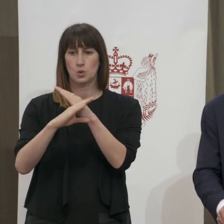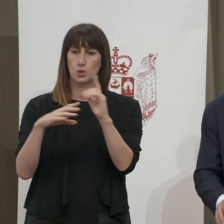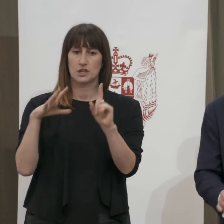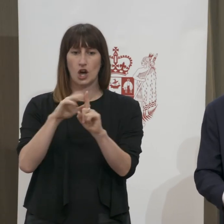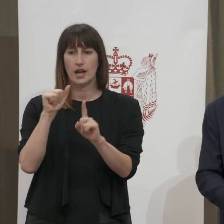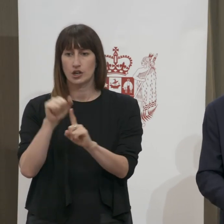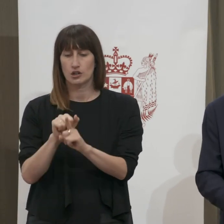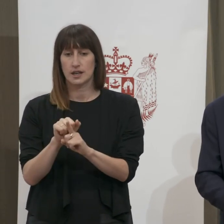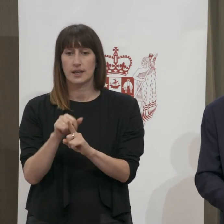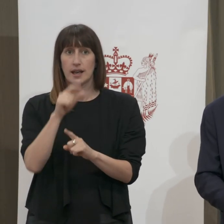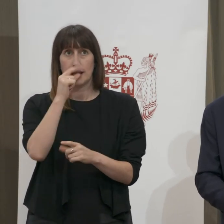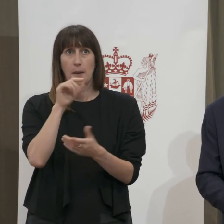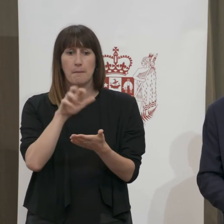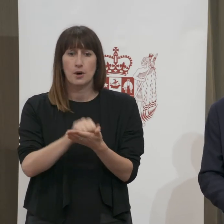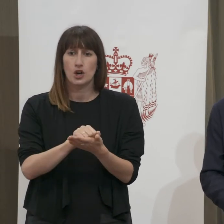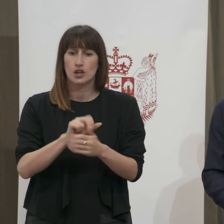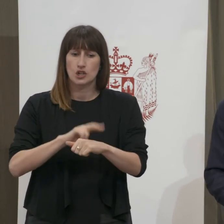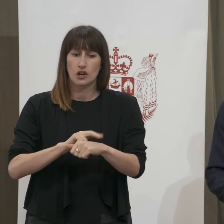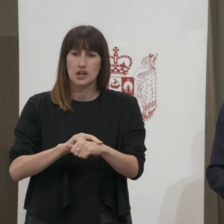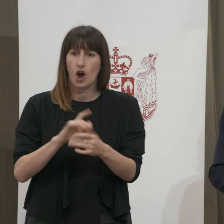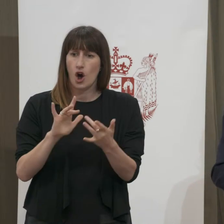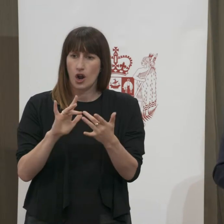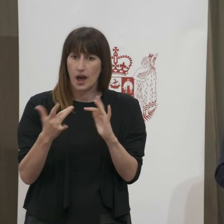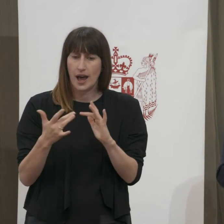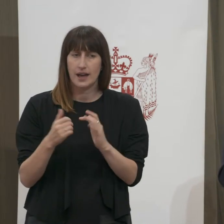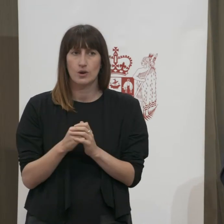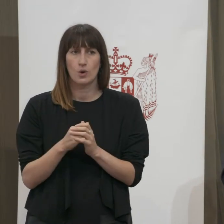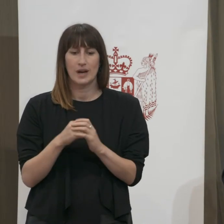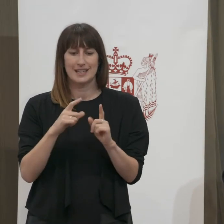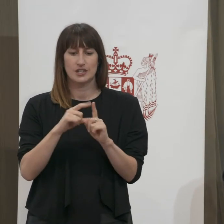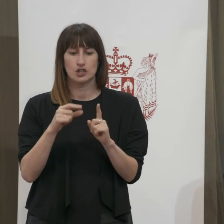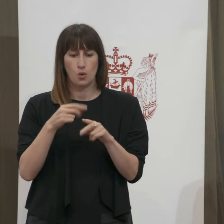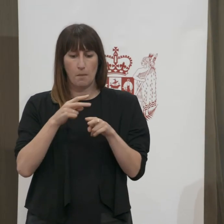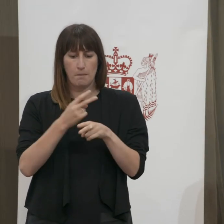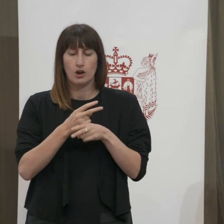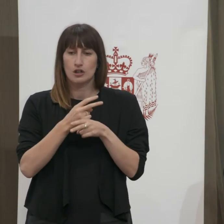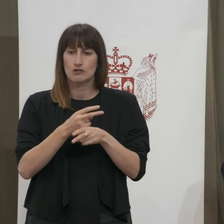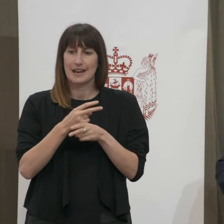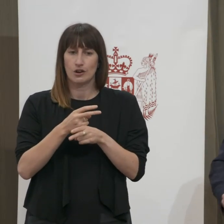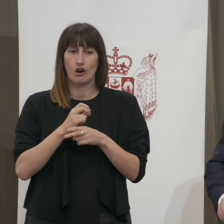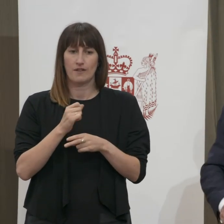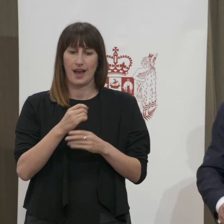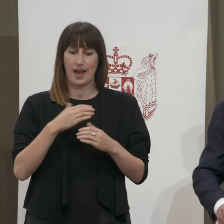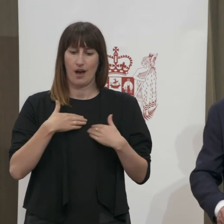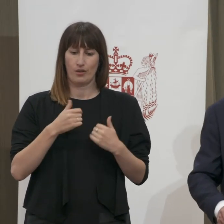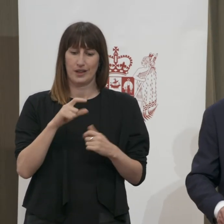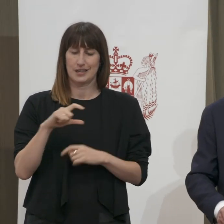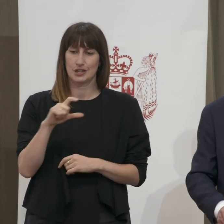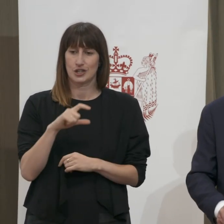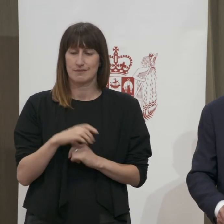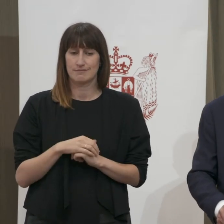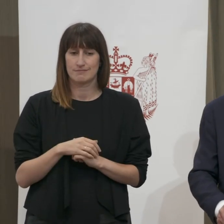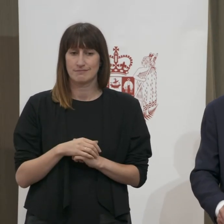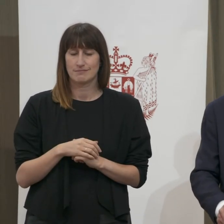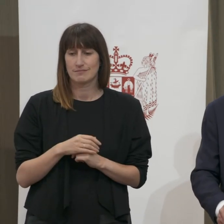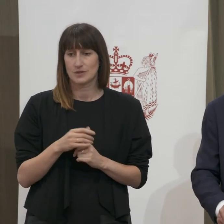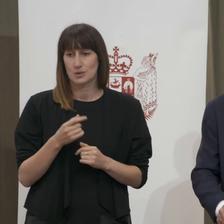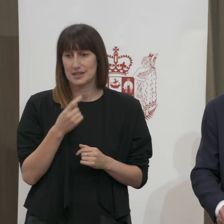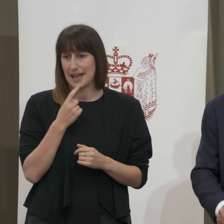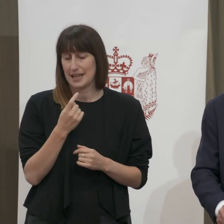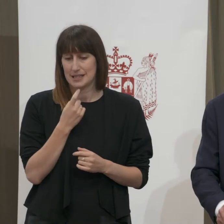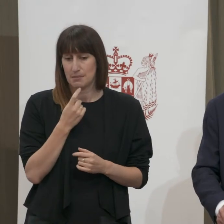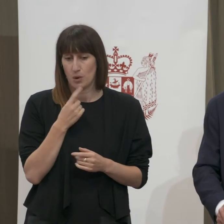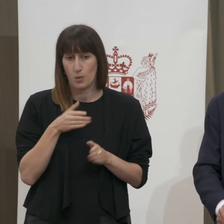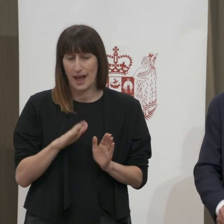doctor's appointments online, and digital monitoring of health conditions. To put it plainly, successive governments have